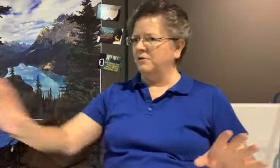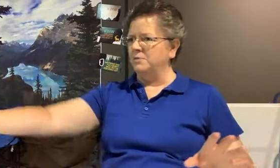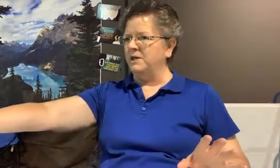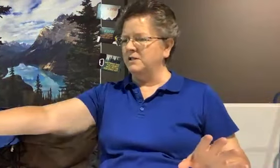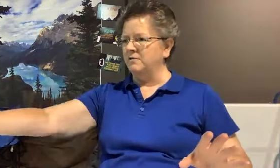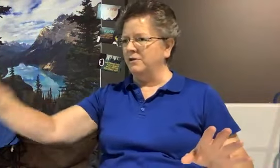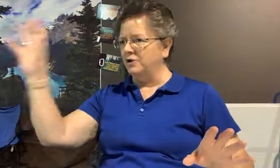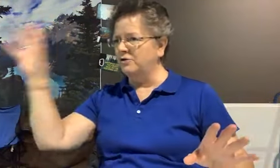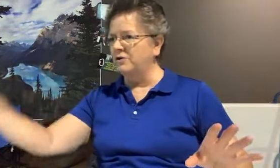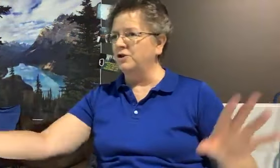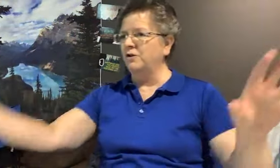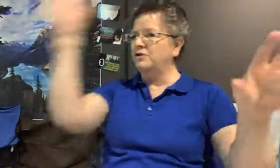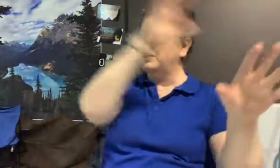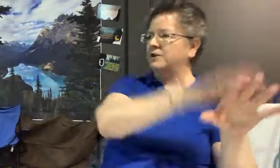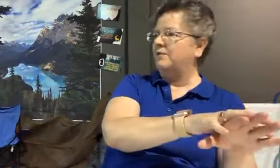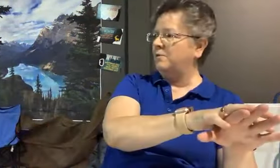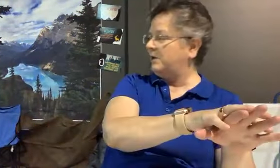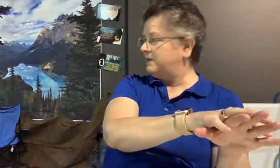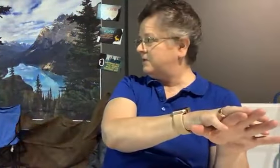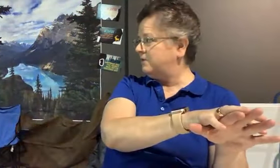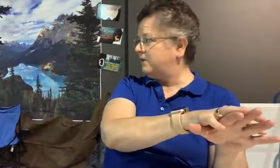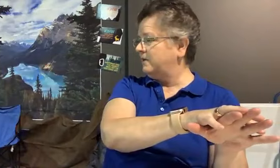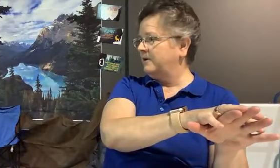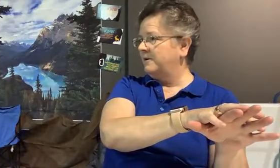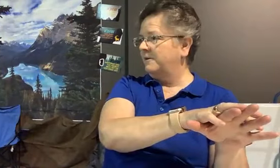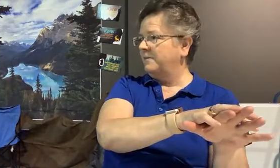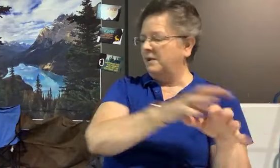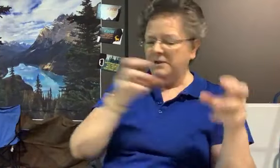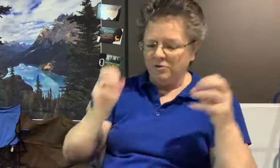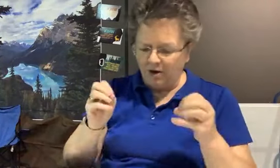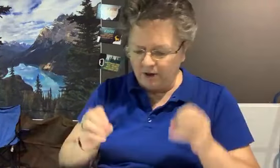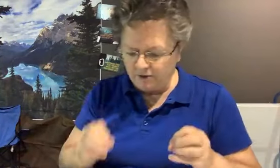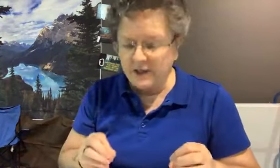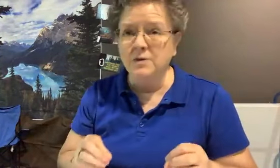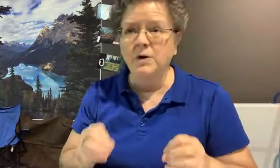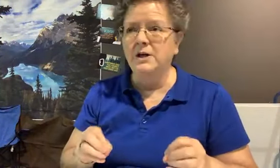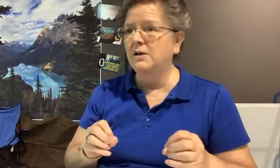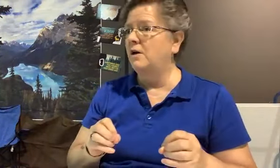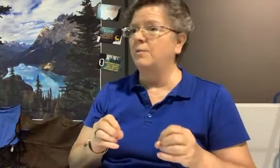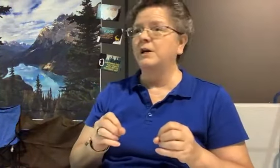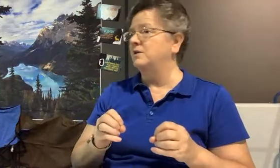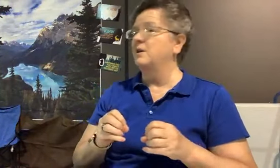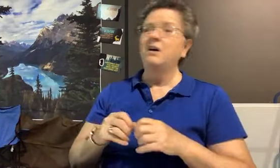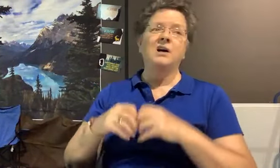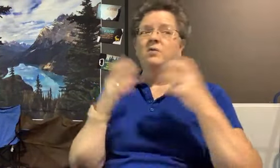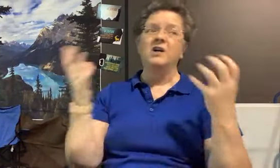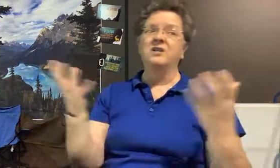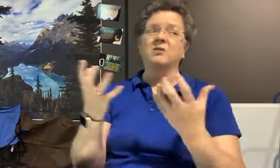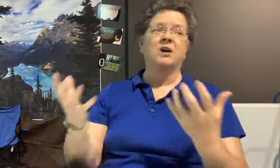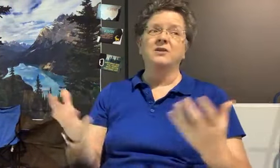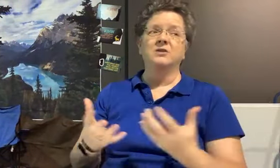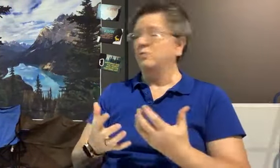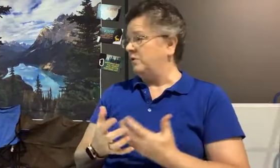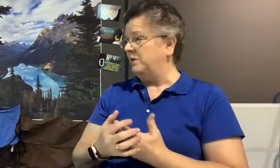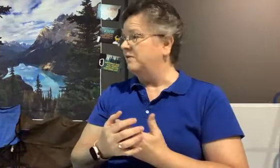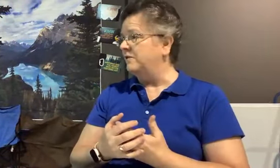There's blessings from the church. The church has not replaced Israel. These are all little things that we need to know, because otherwise Zechariah is just really